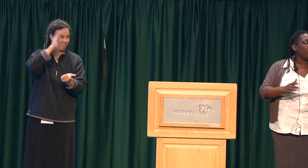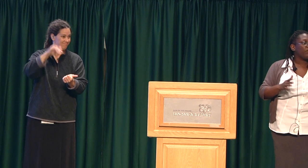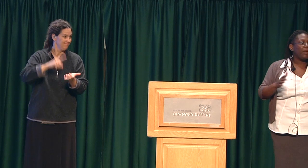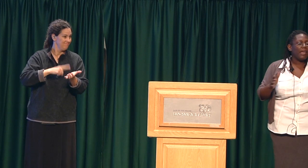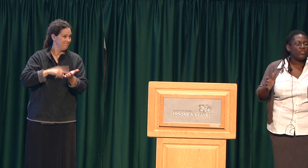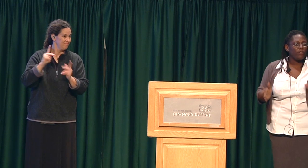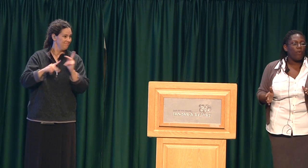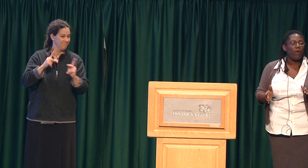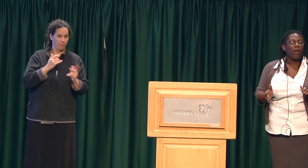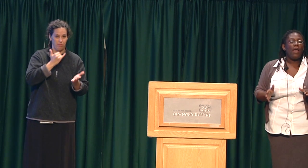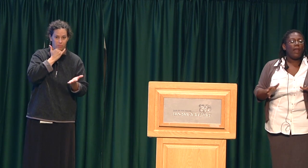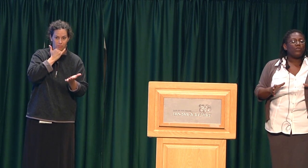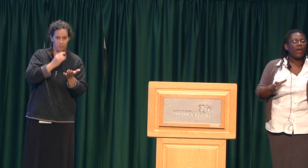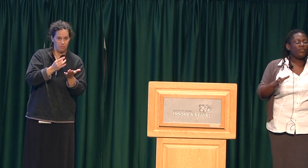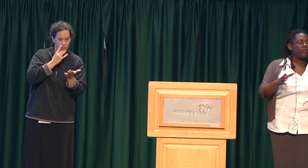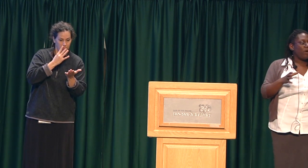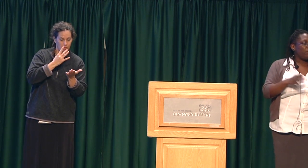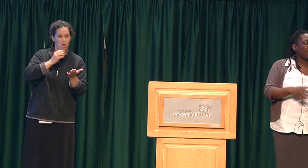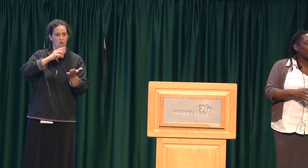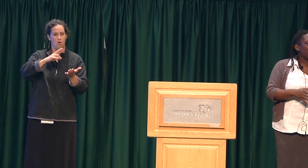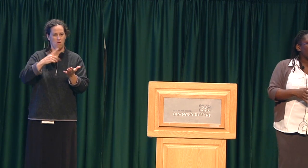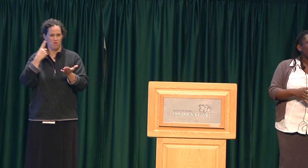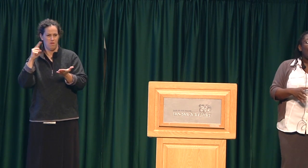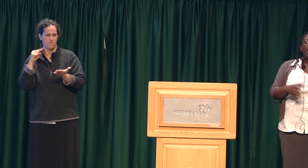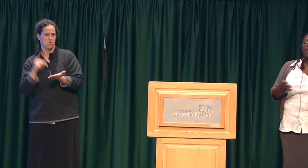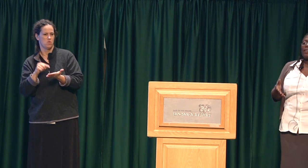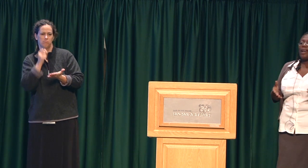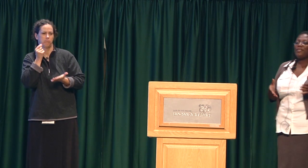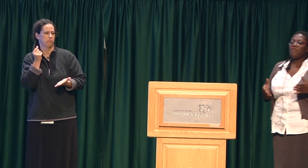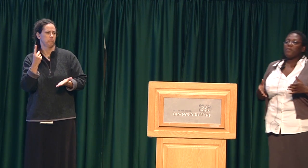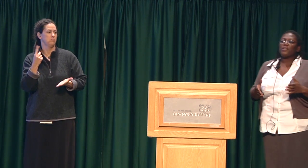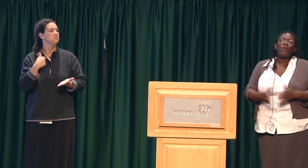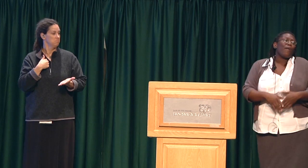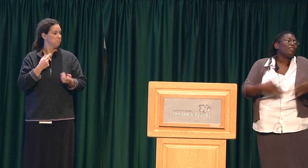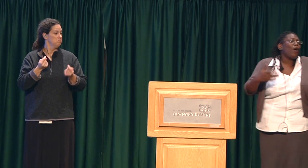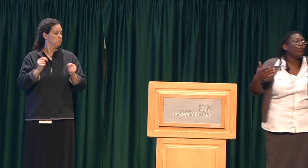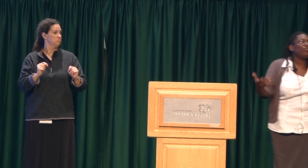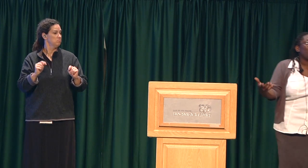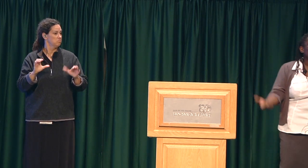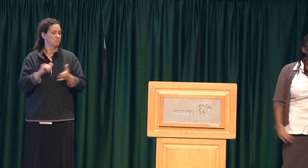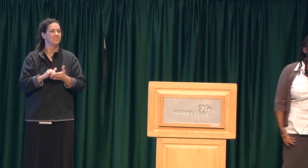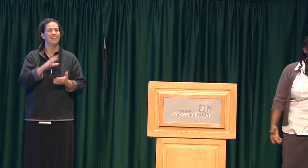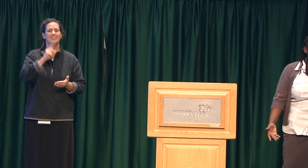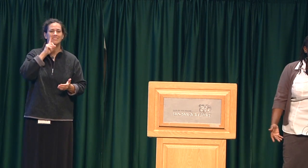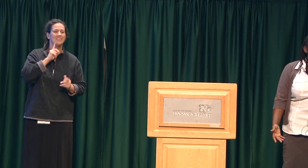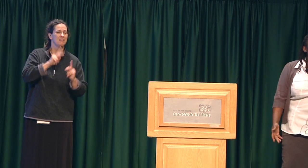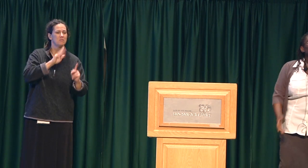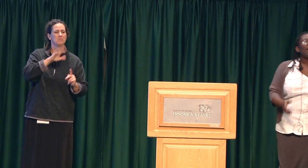wrong, or they don't know what medication is for, and I'm trying to do one on medication error. And a lot of times deaf people say, well, I already told you my